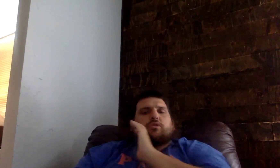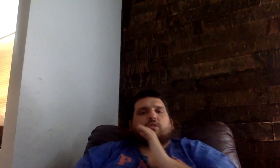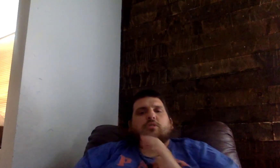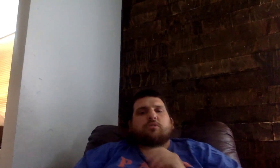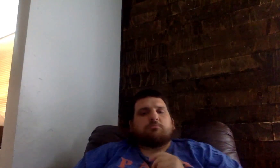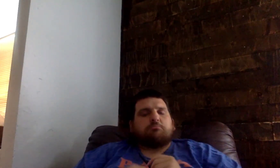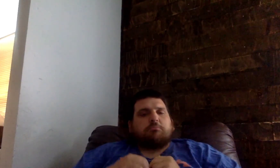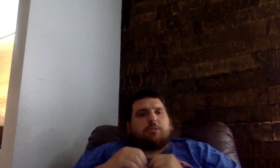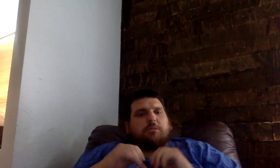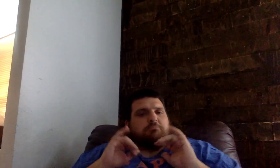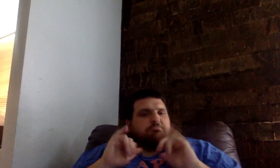follows hers.